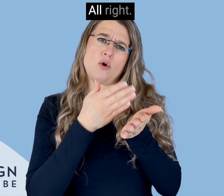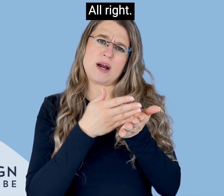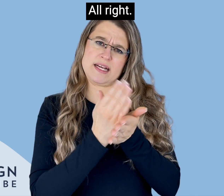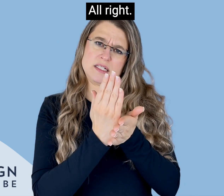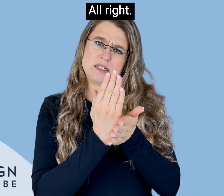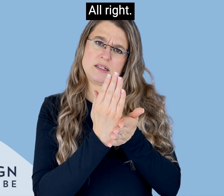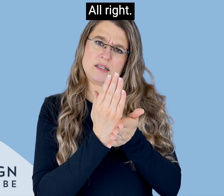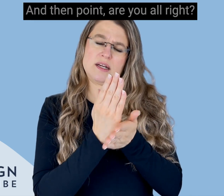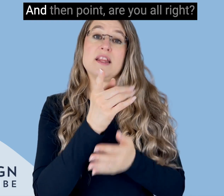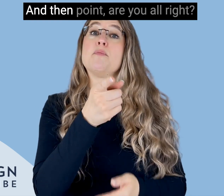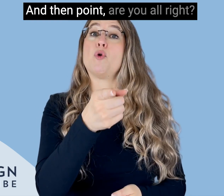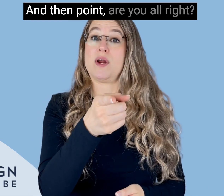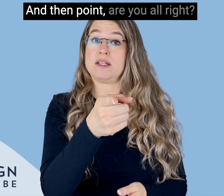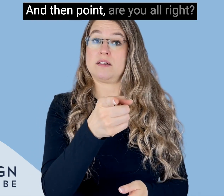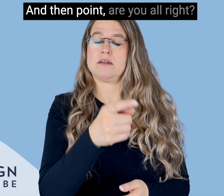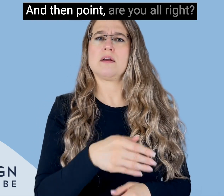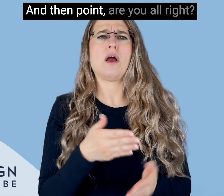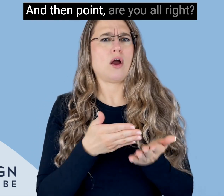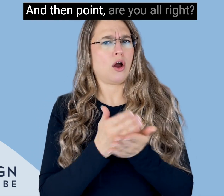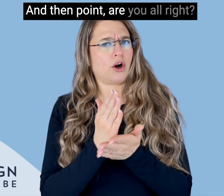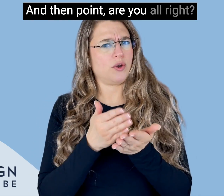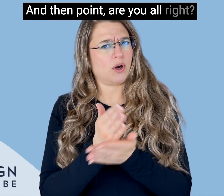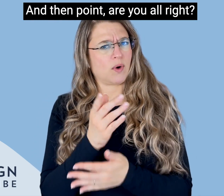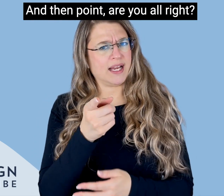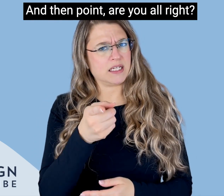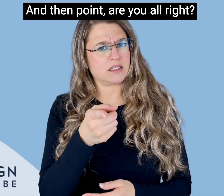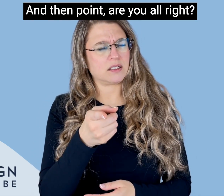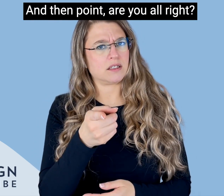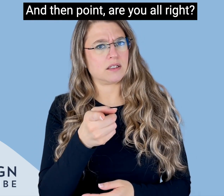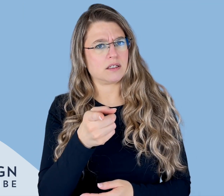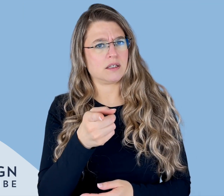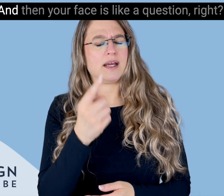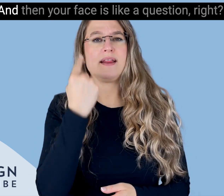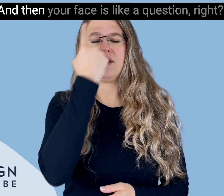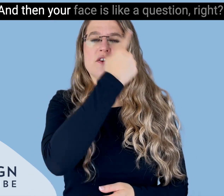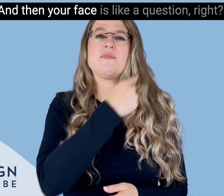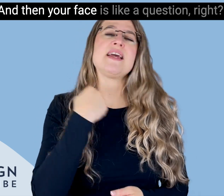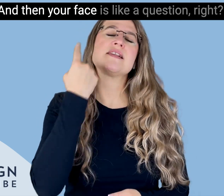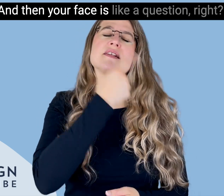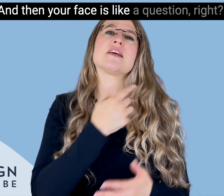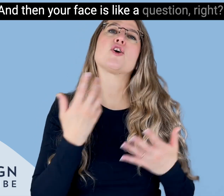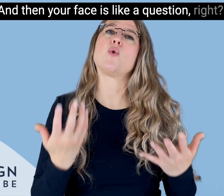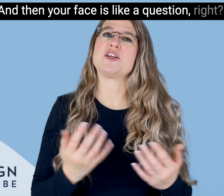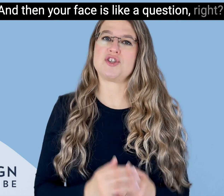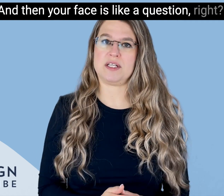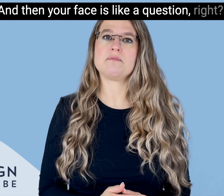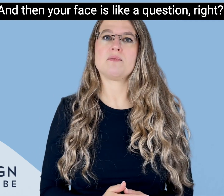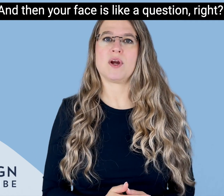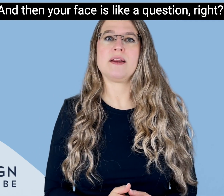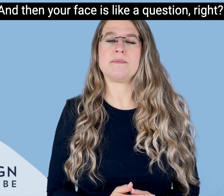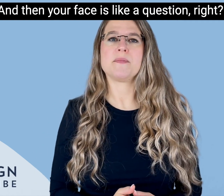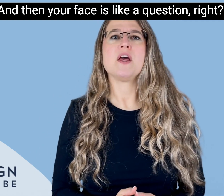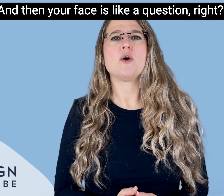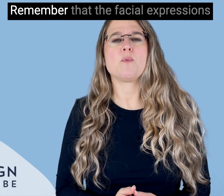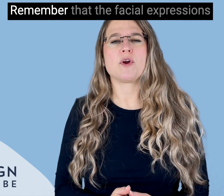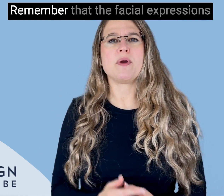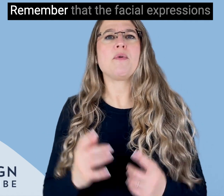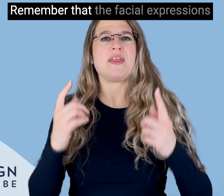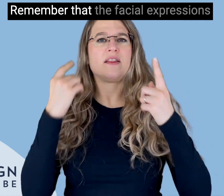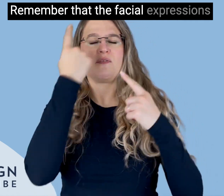right, and then point. Are you all right? And then your face is like a question, right? Remember that the